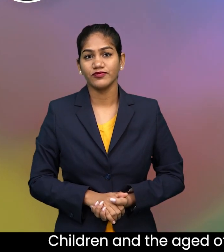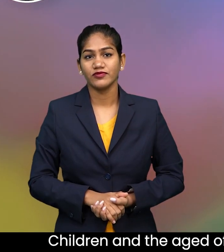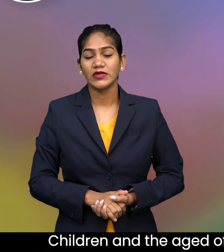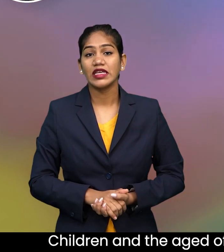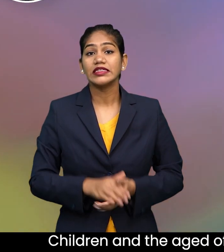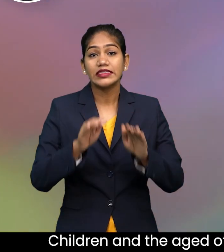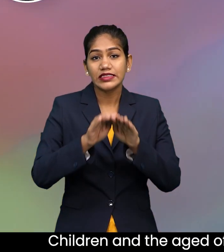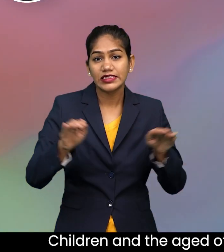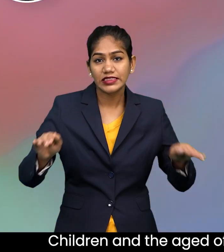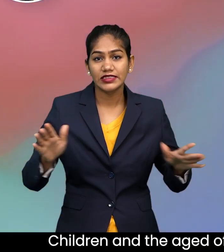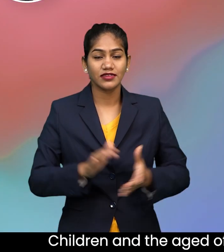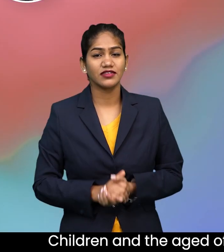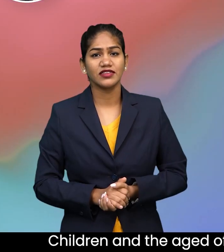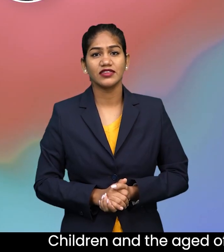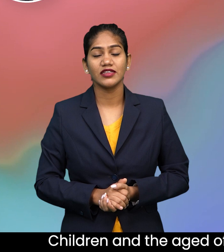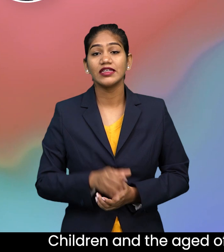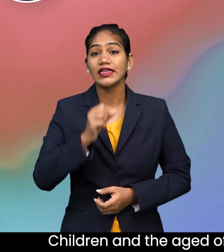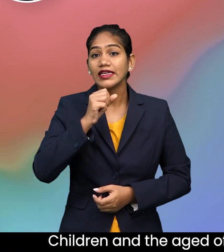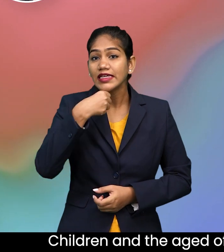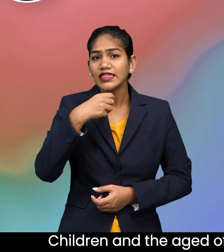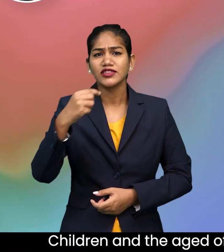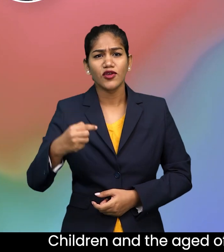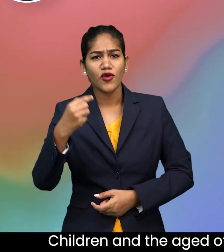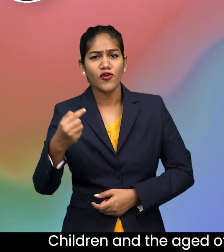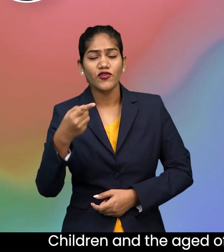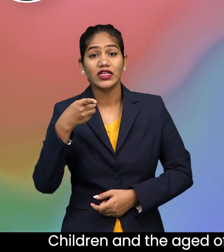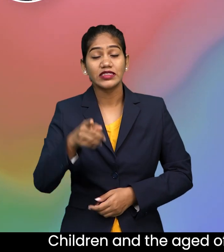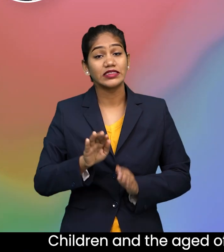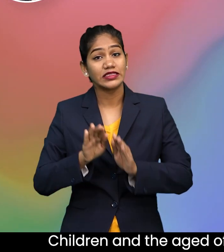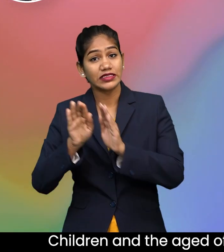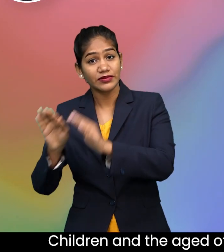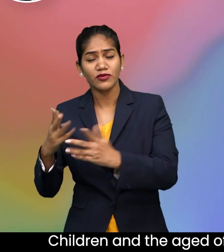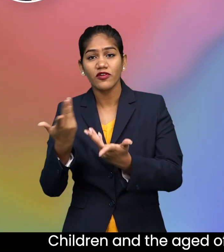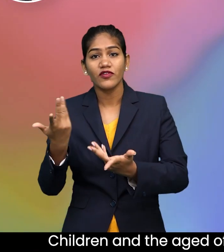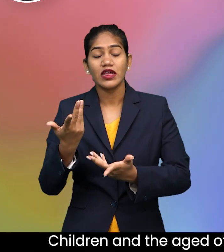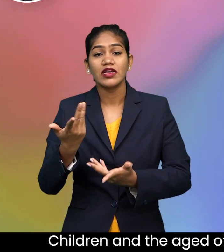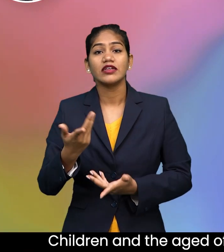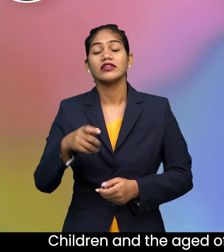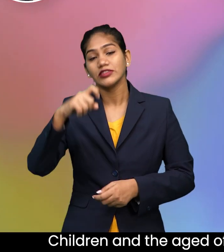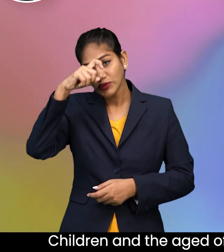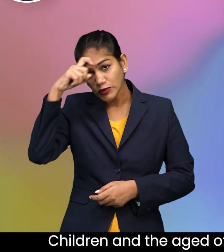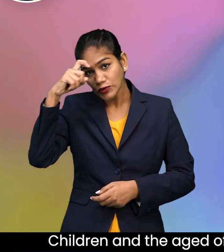Children and the age often depend on the earnings of this group.